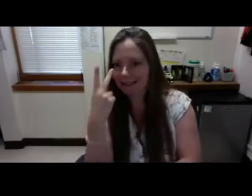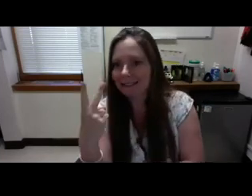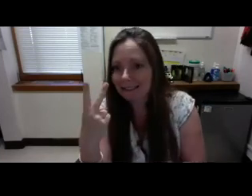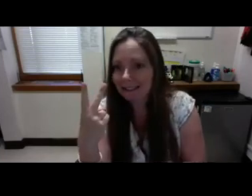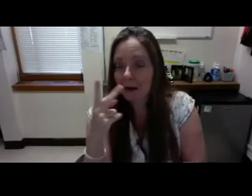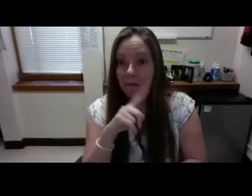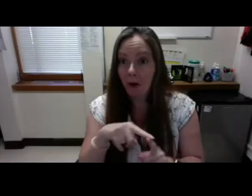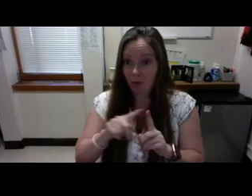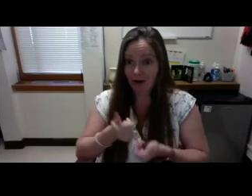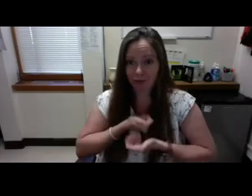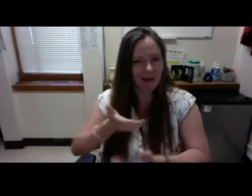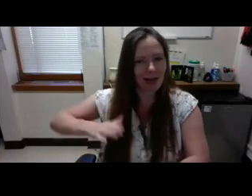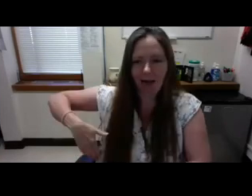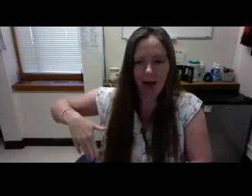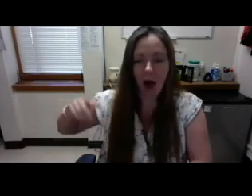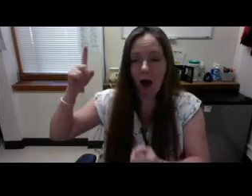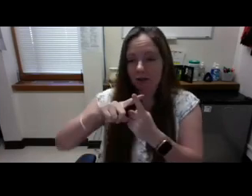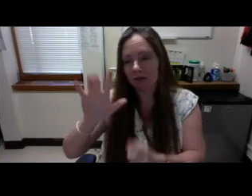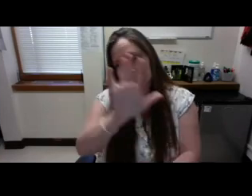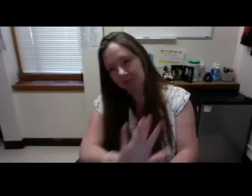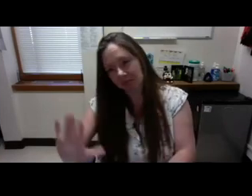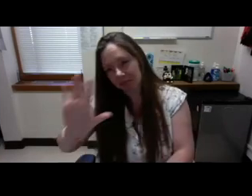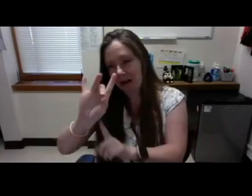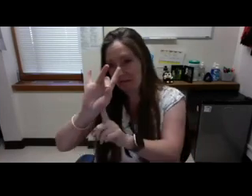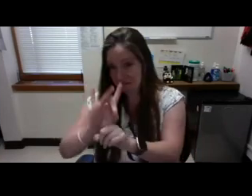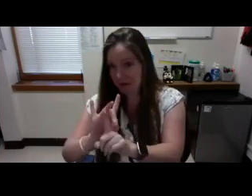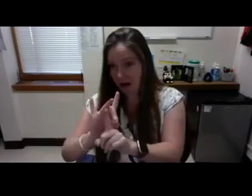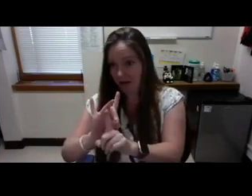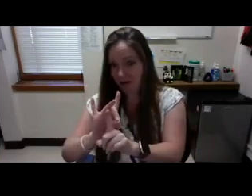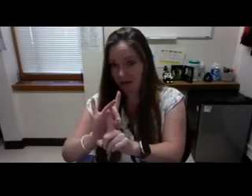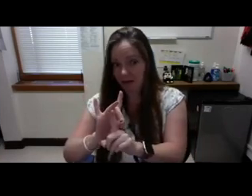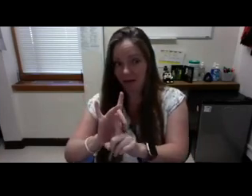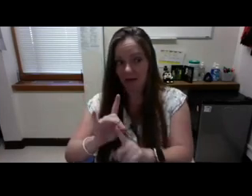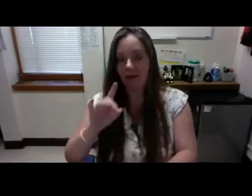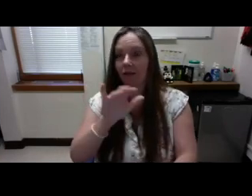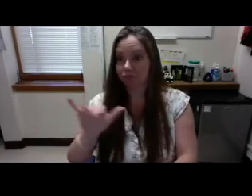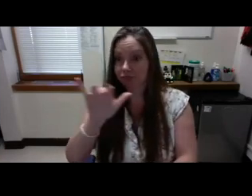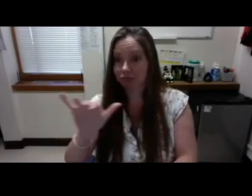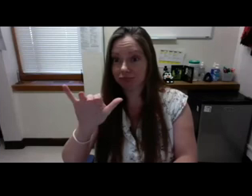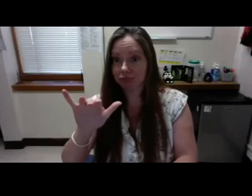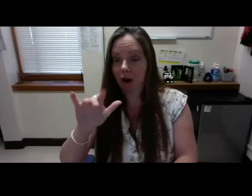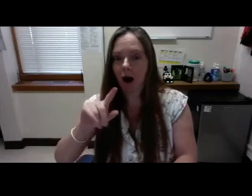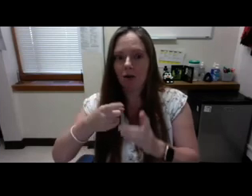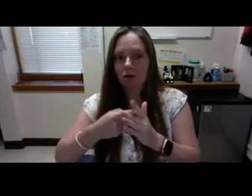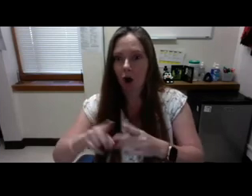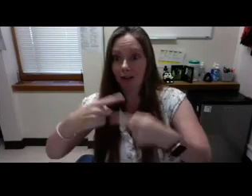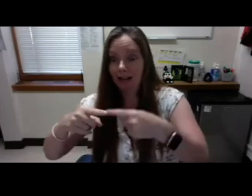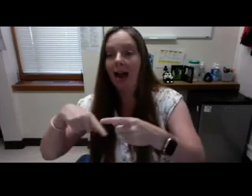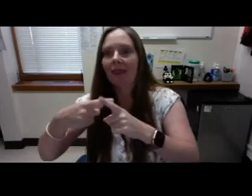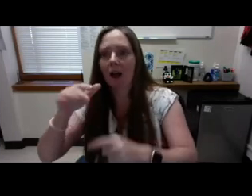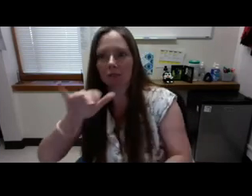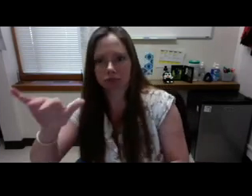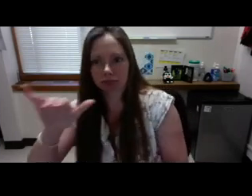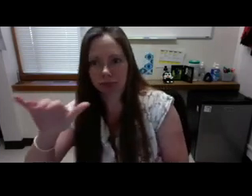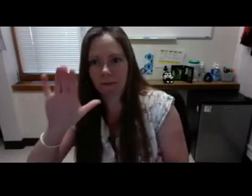You know, the day that they open their eyes and can see, they can't really express that until they're about 8 months old. And finger